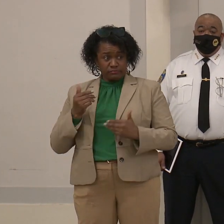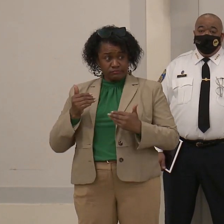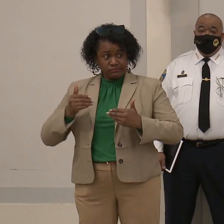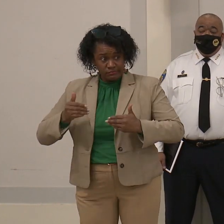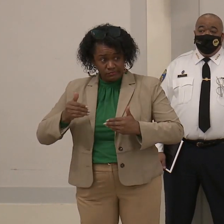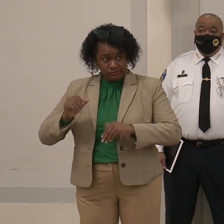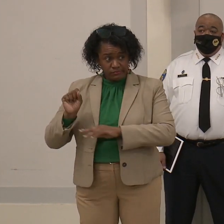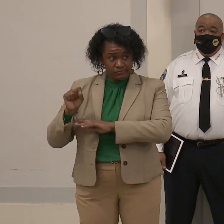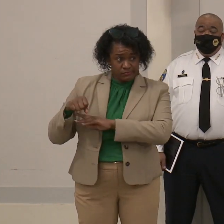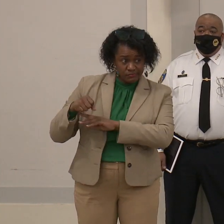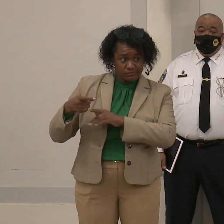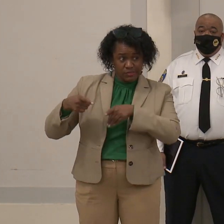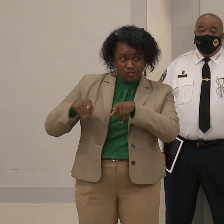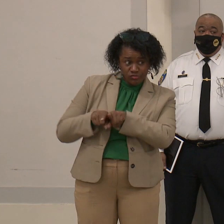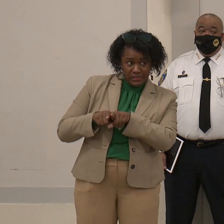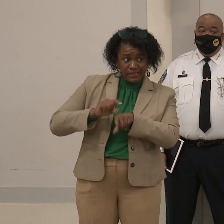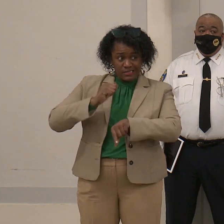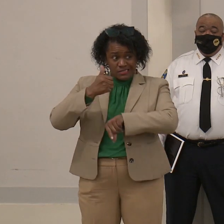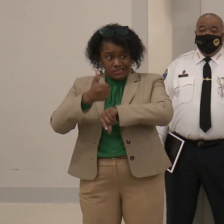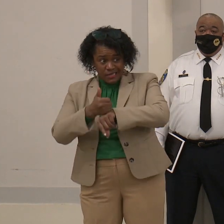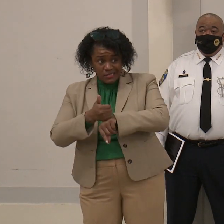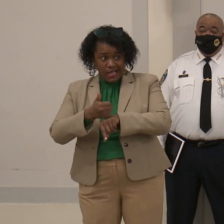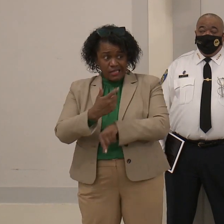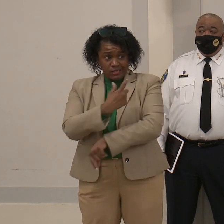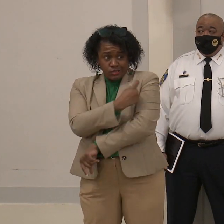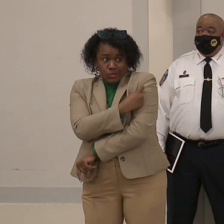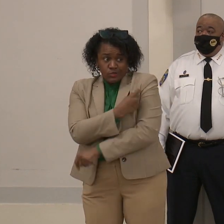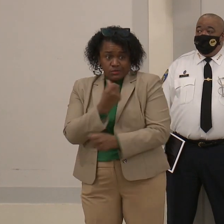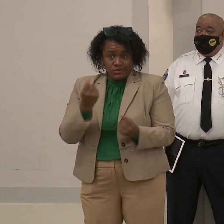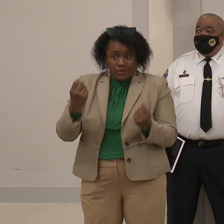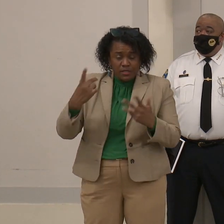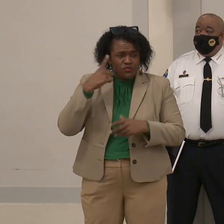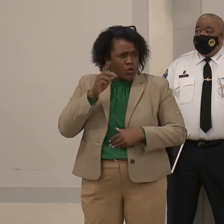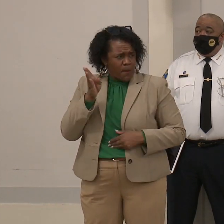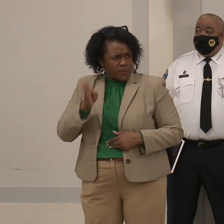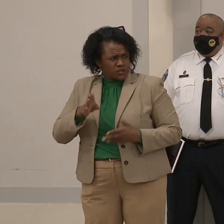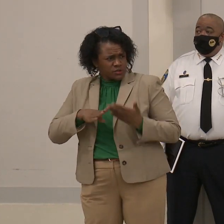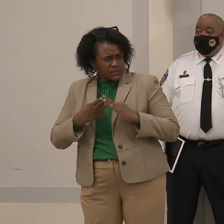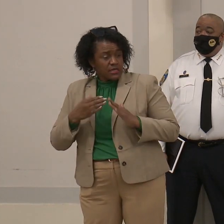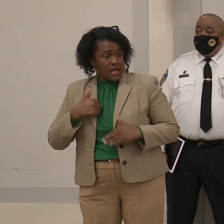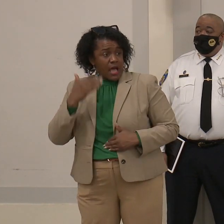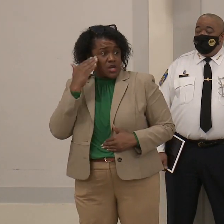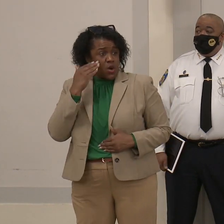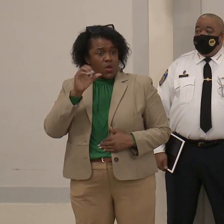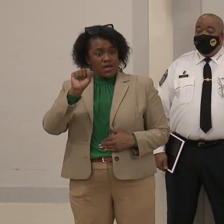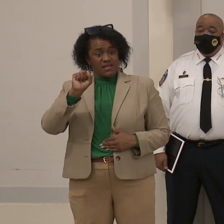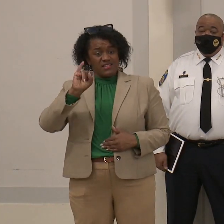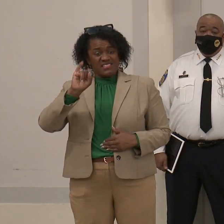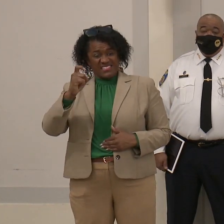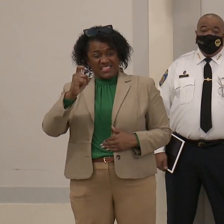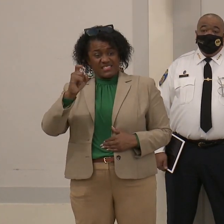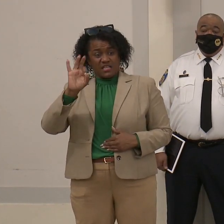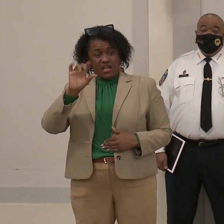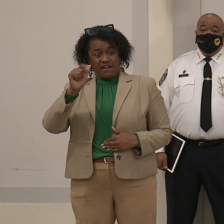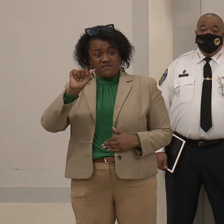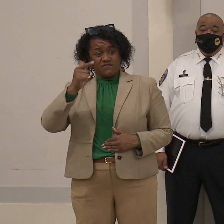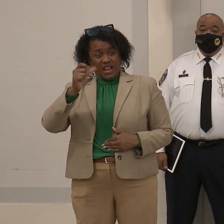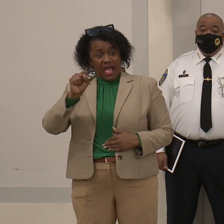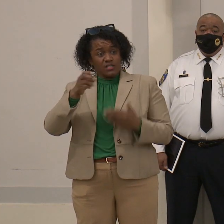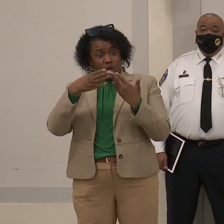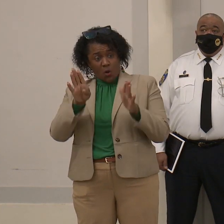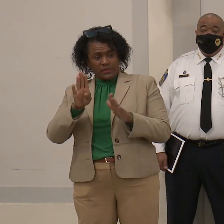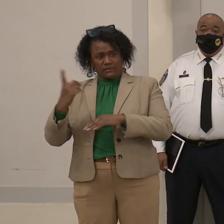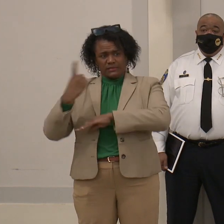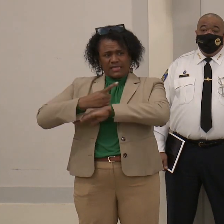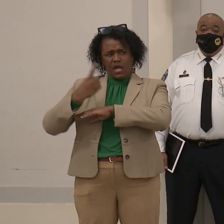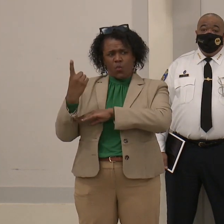any set-aside designated doses for Baltimore City? Because I know when Six Flags opened, at least on day one